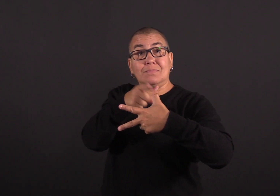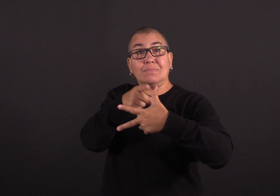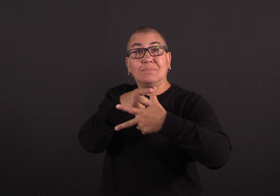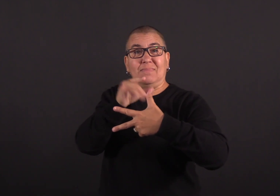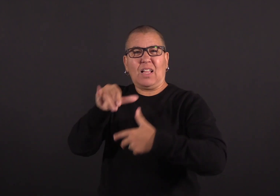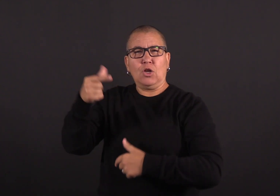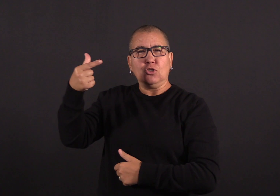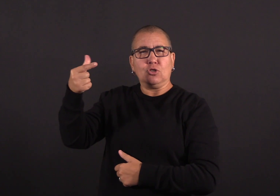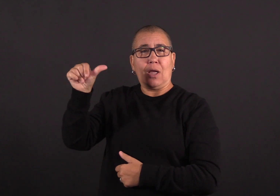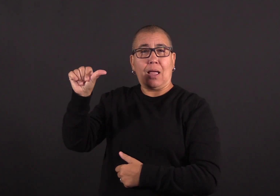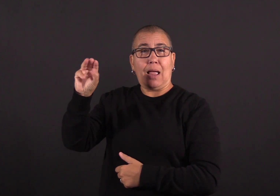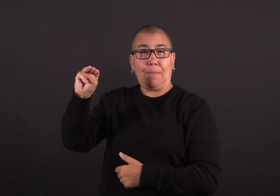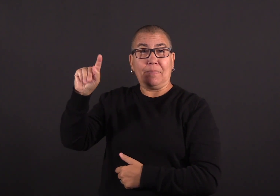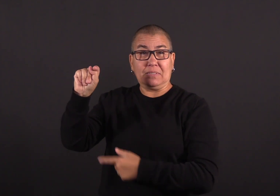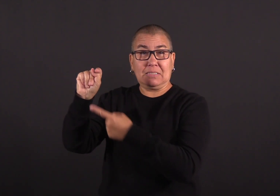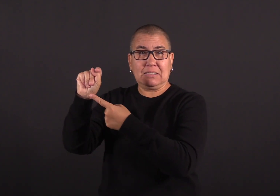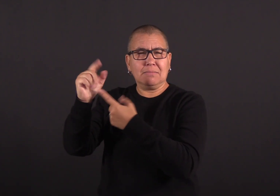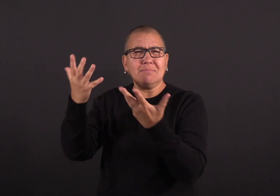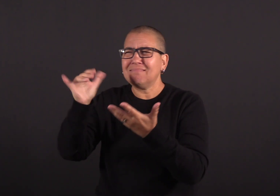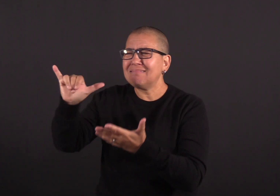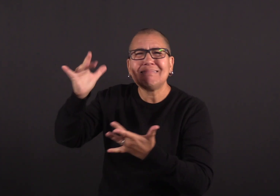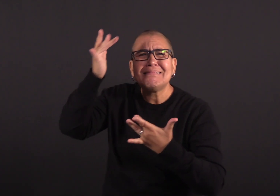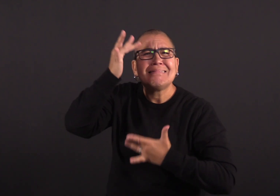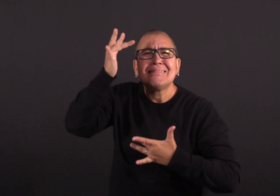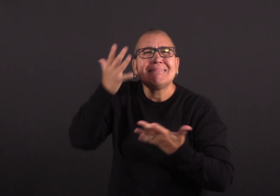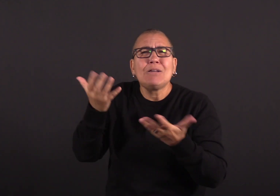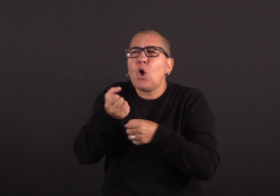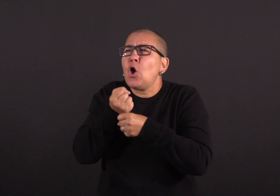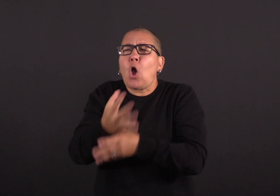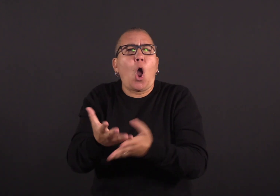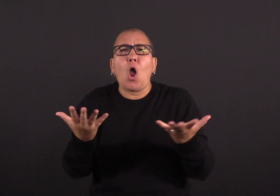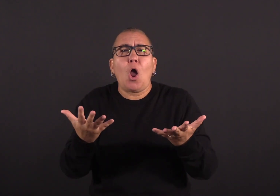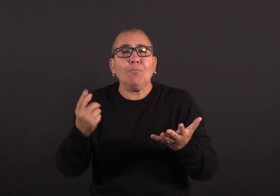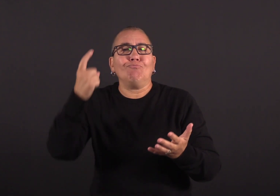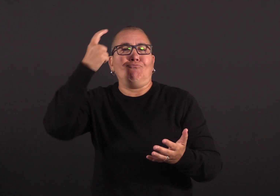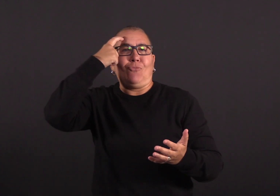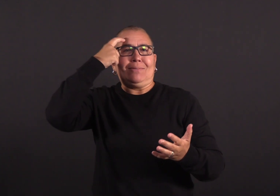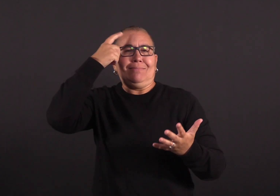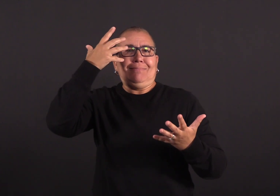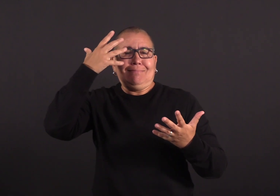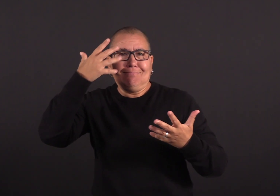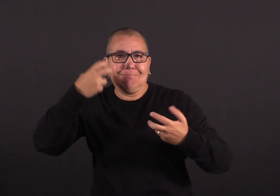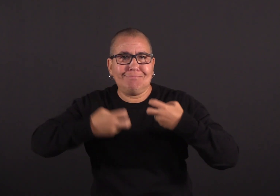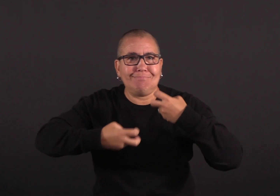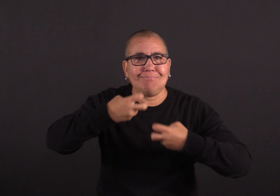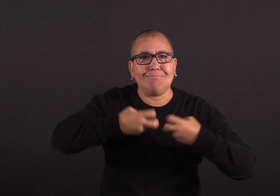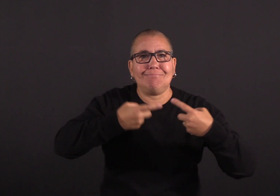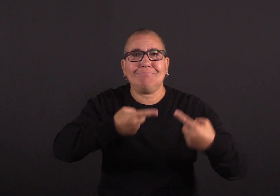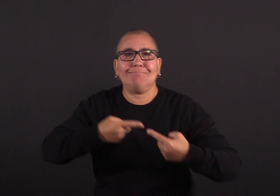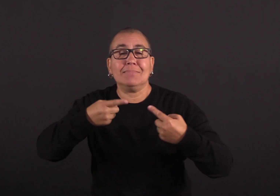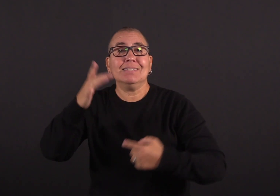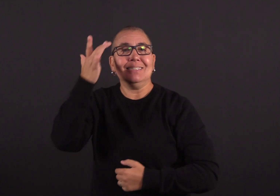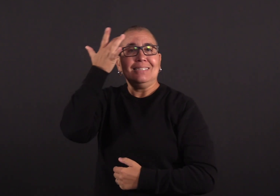GAMT is a disorder that can lead to neurological problems such as intellectual